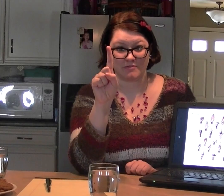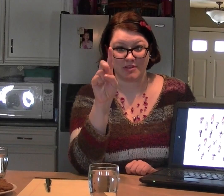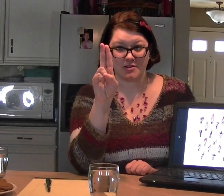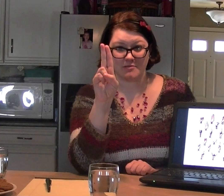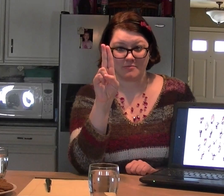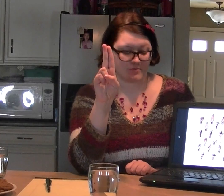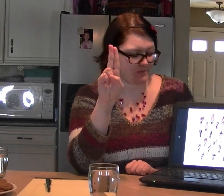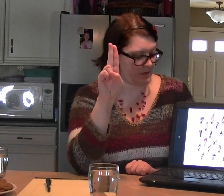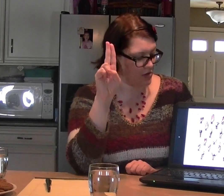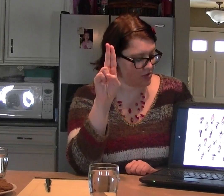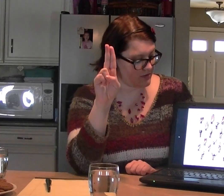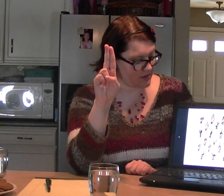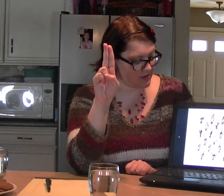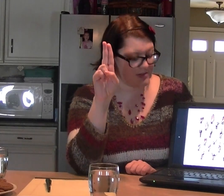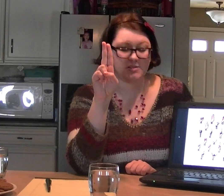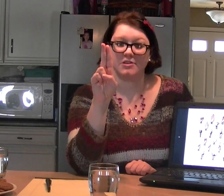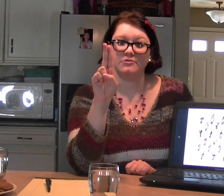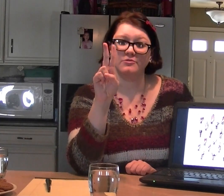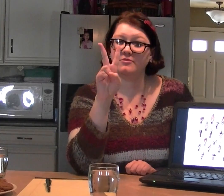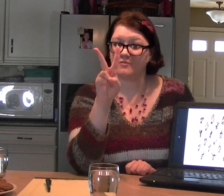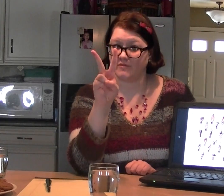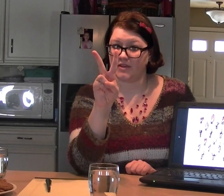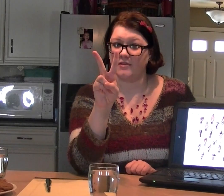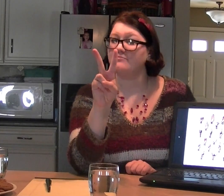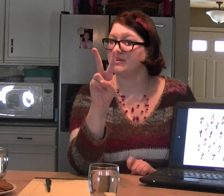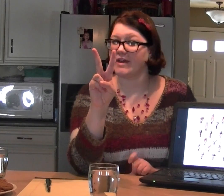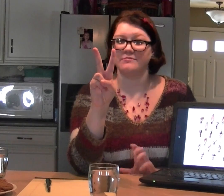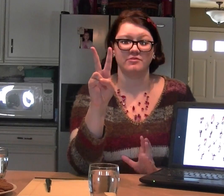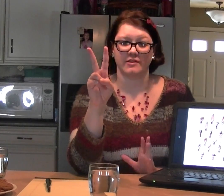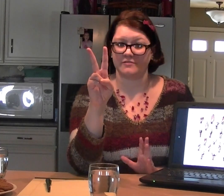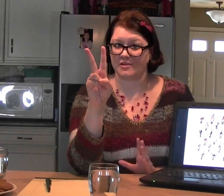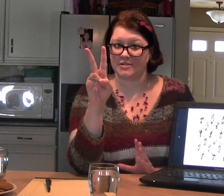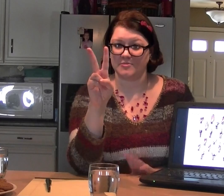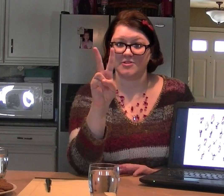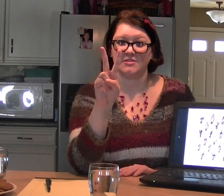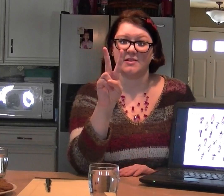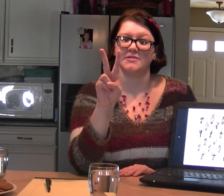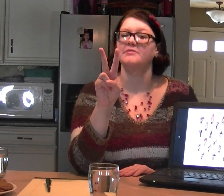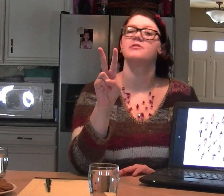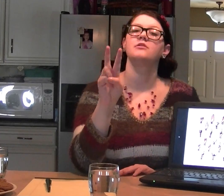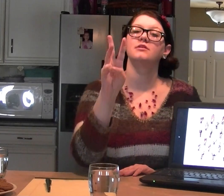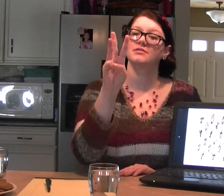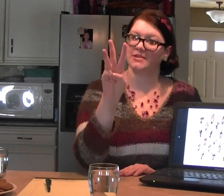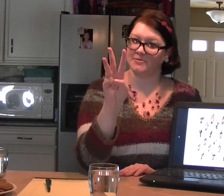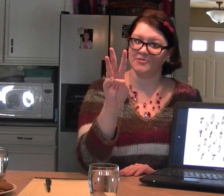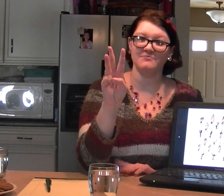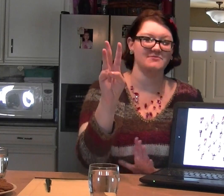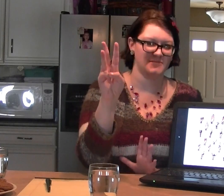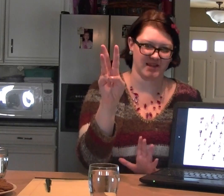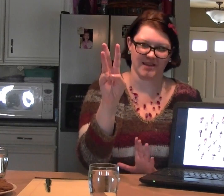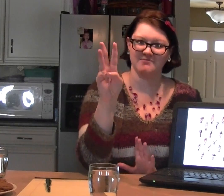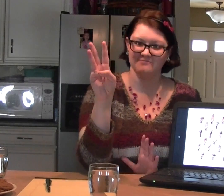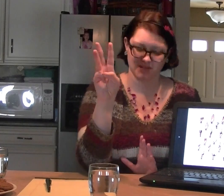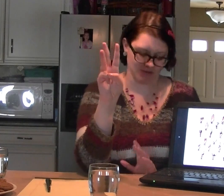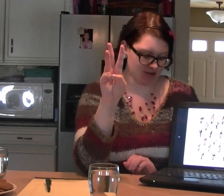finger. It's U. V, again, looking very similar to the letter. W, again, similar.